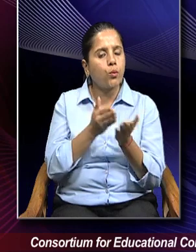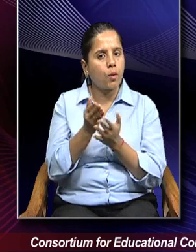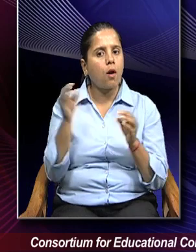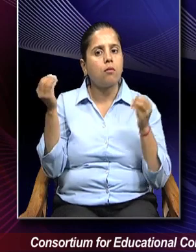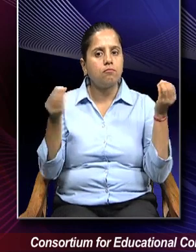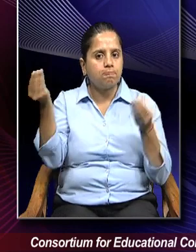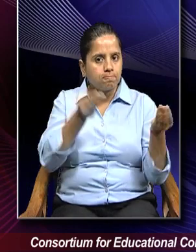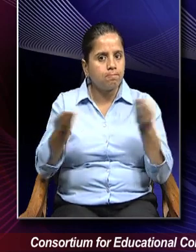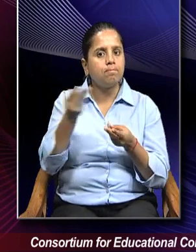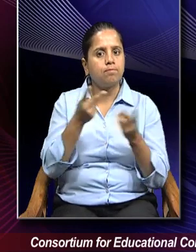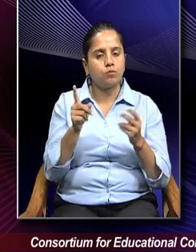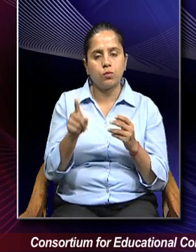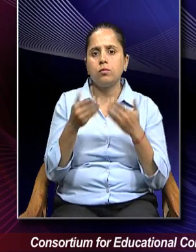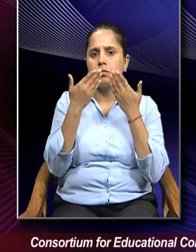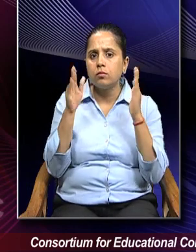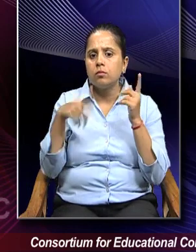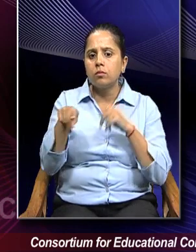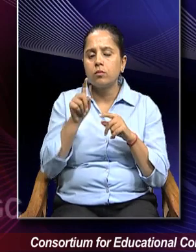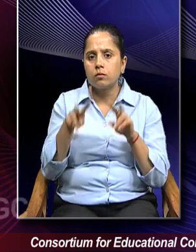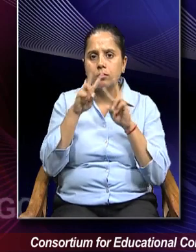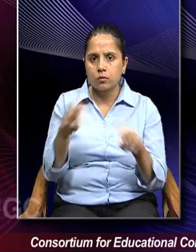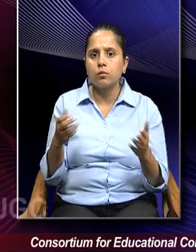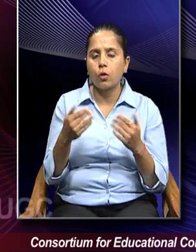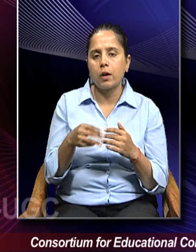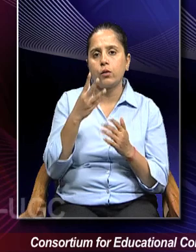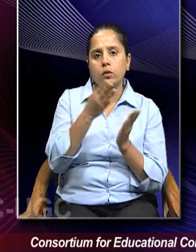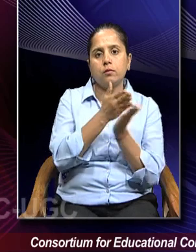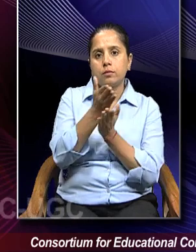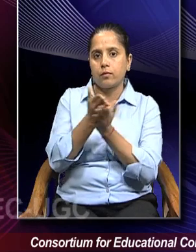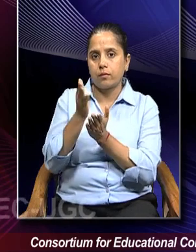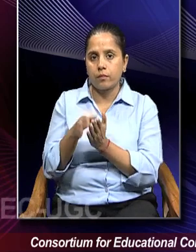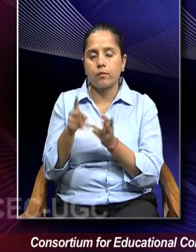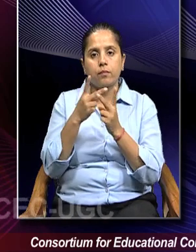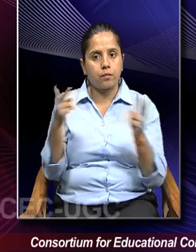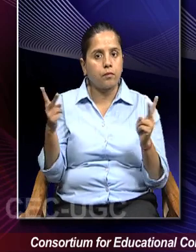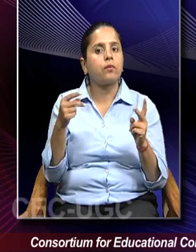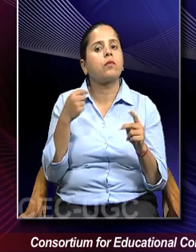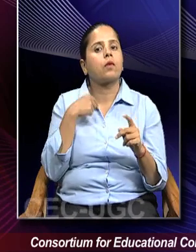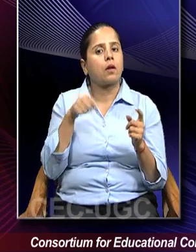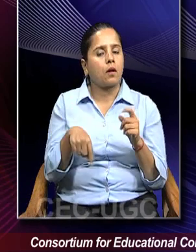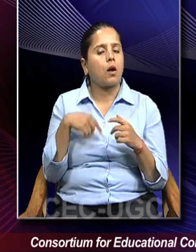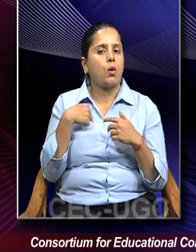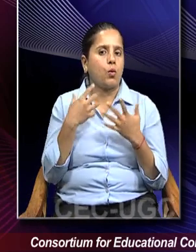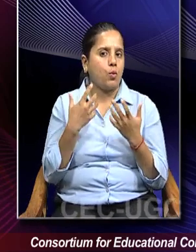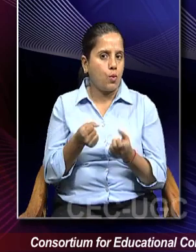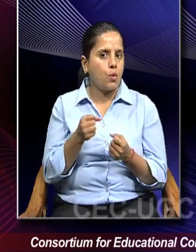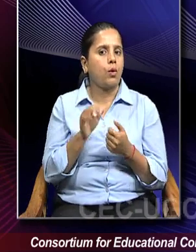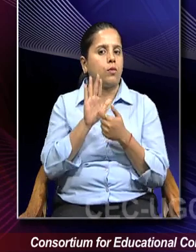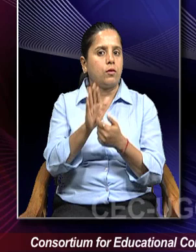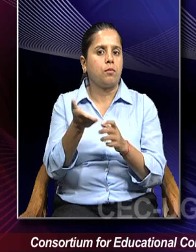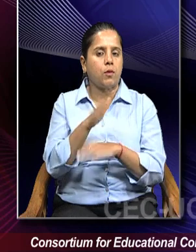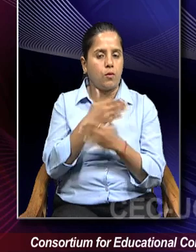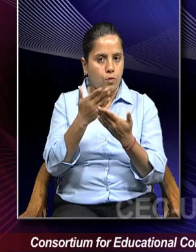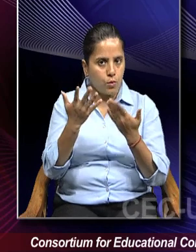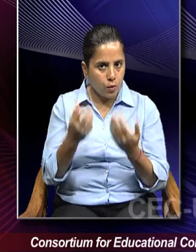but broadly their studies can be classified in these three broad segments. This is what I wanted to present before you